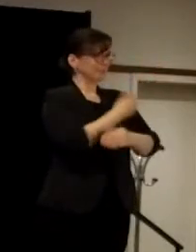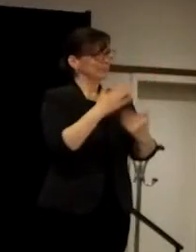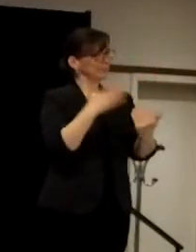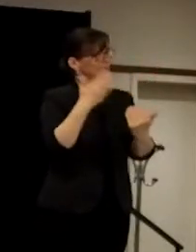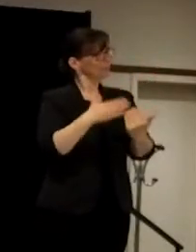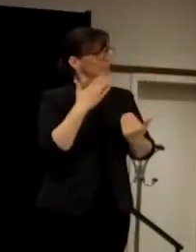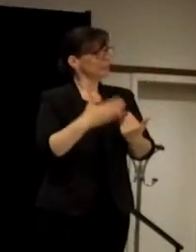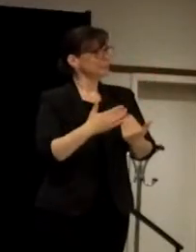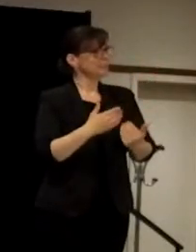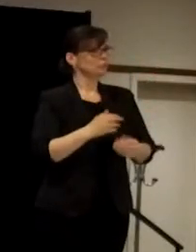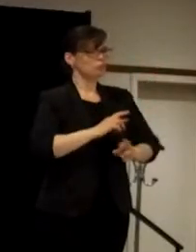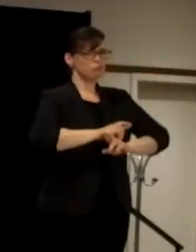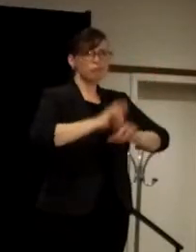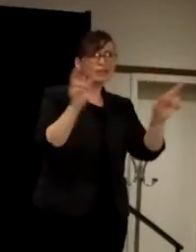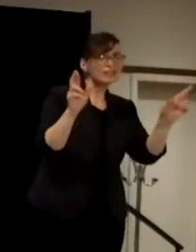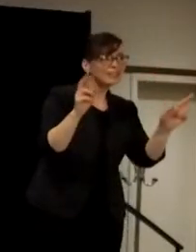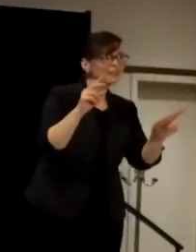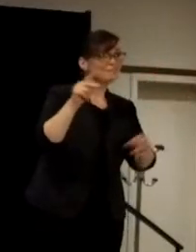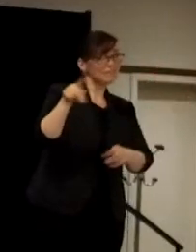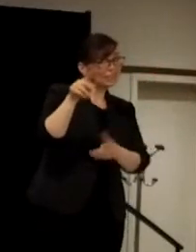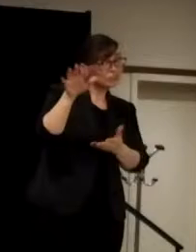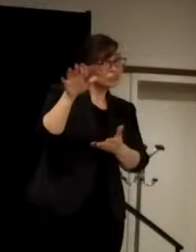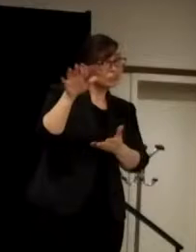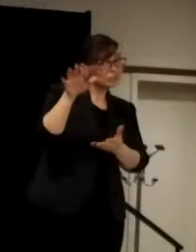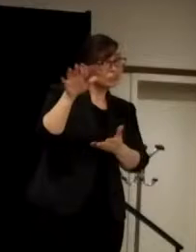to handle Pfizer. Some other smaller governments don't.